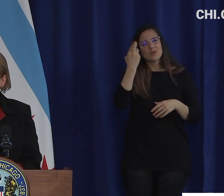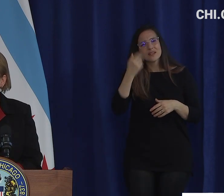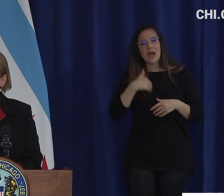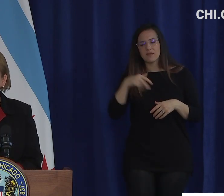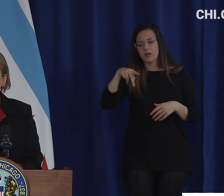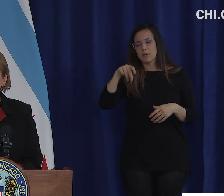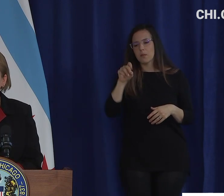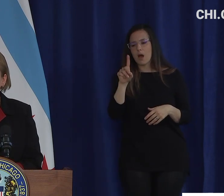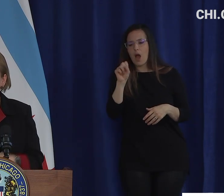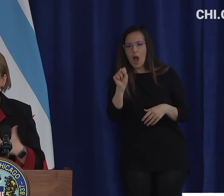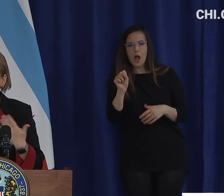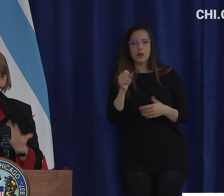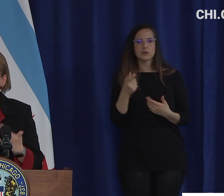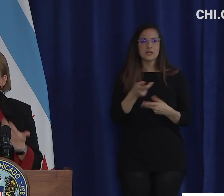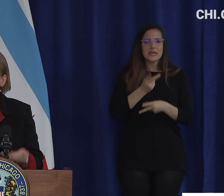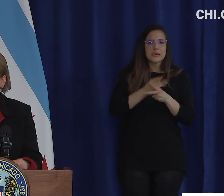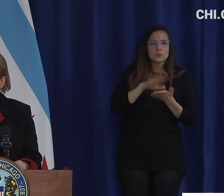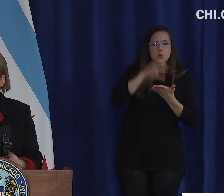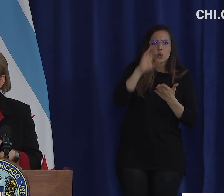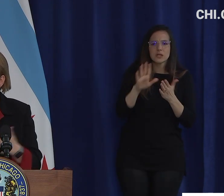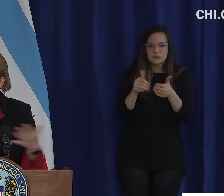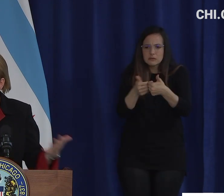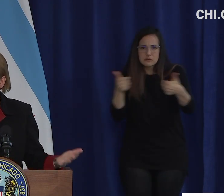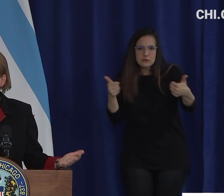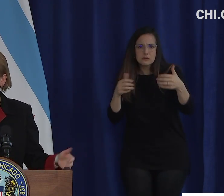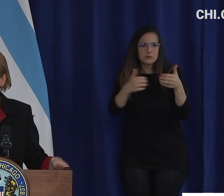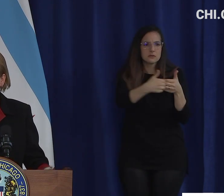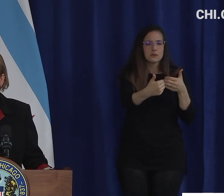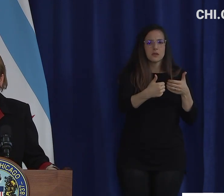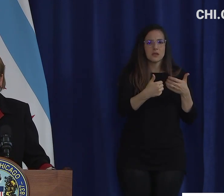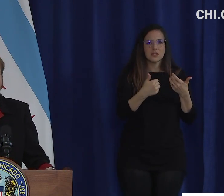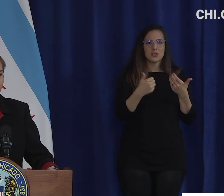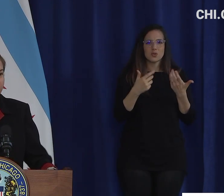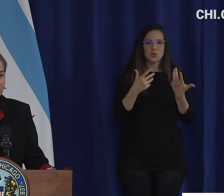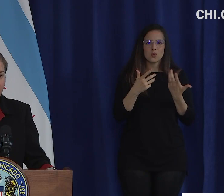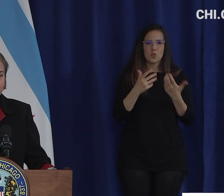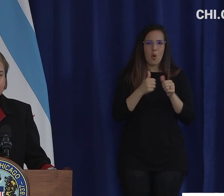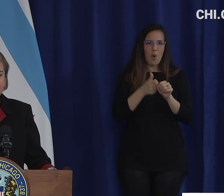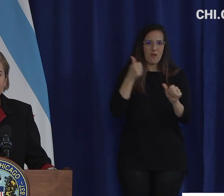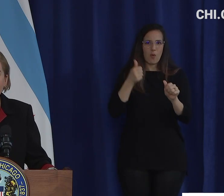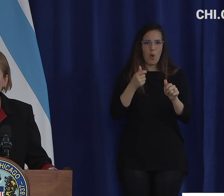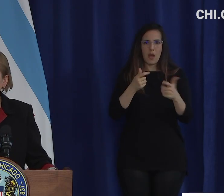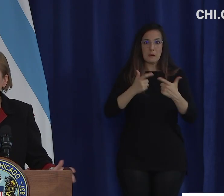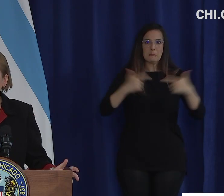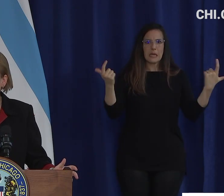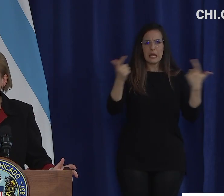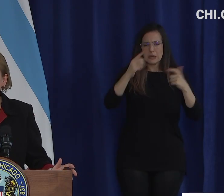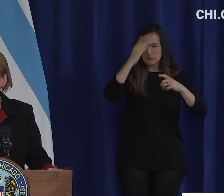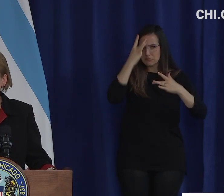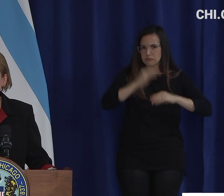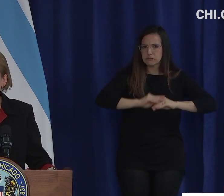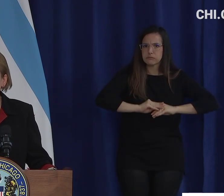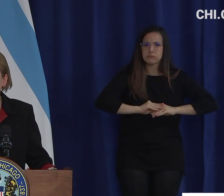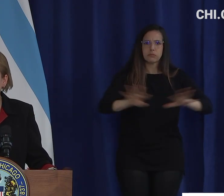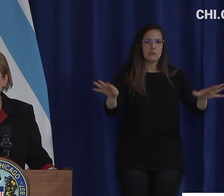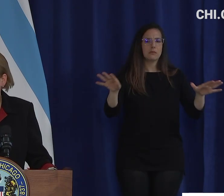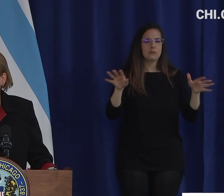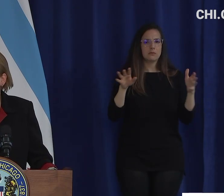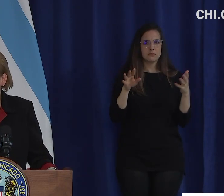students separate is that you're able to avoid the widespread COVID that you would see, and we would do all of the